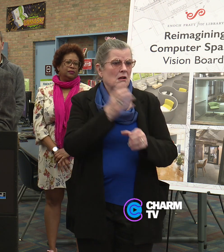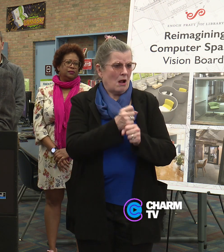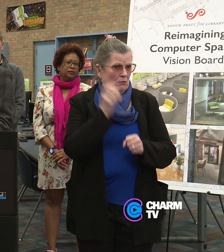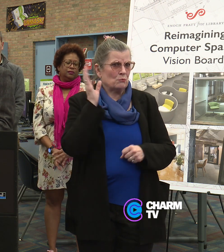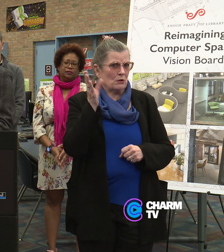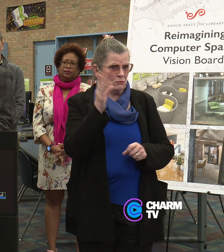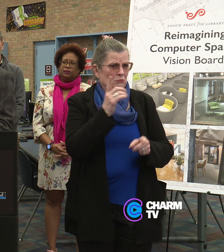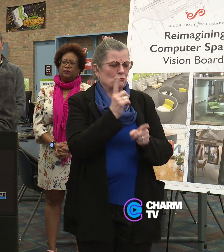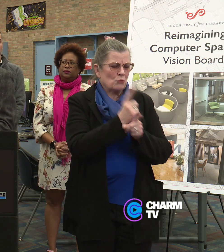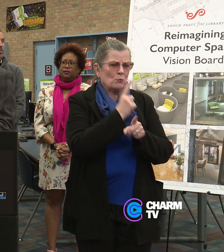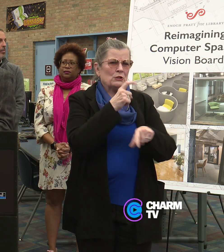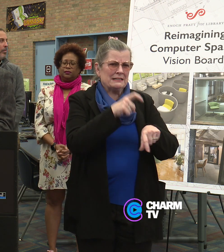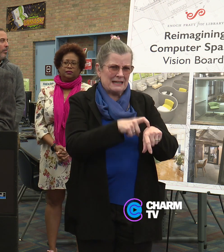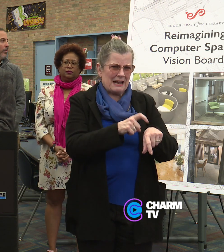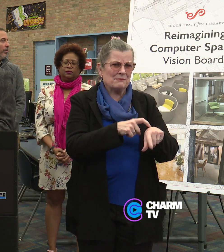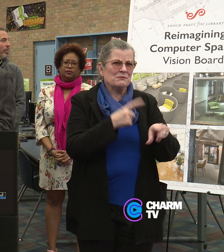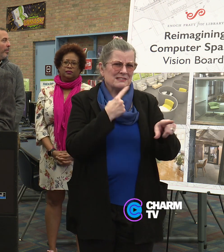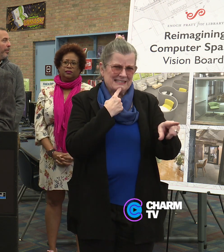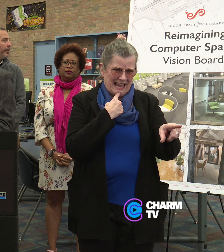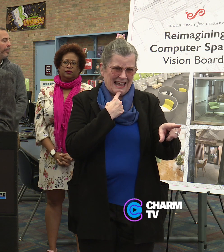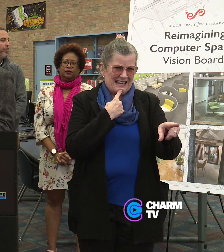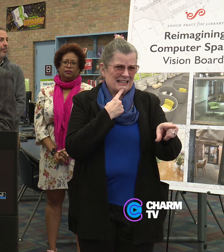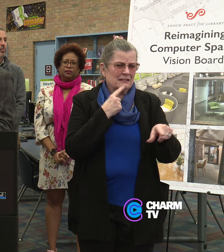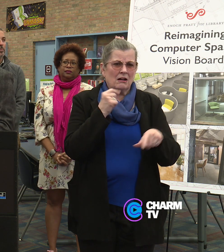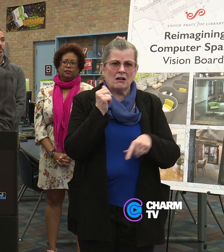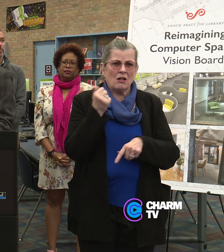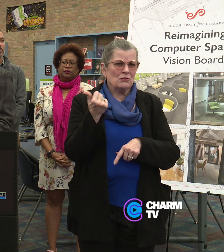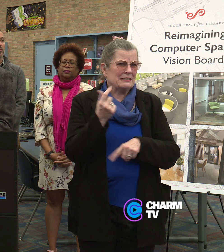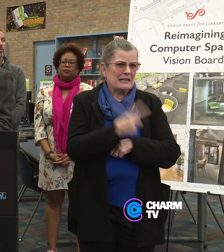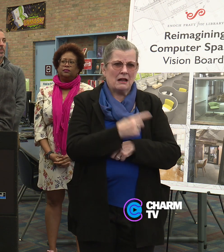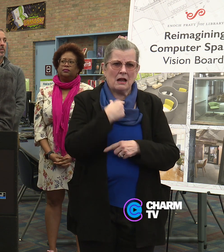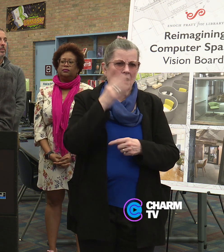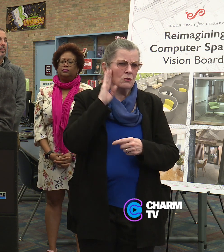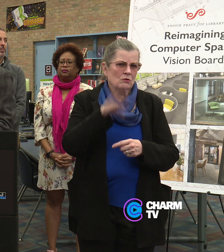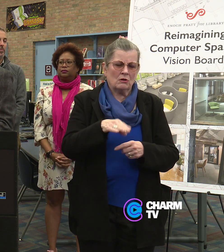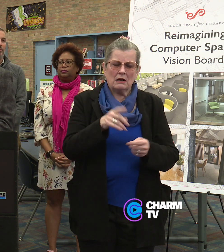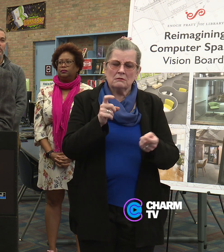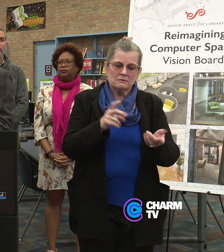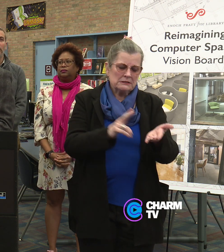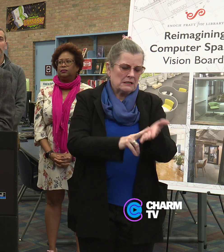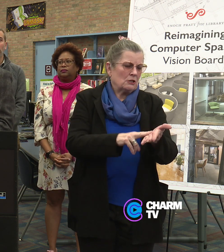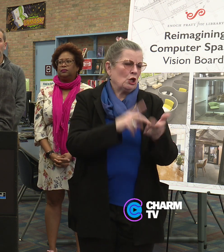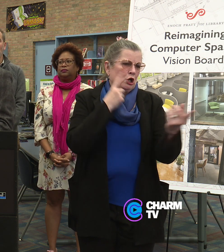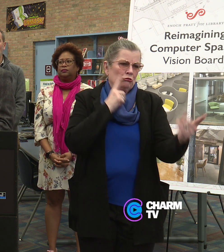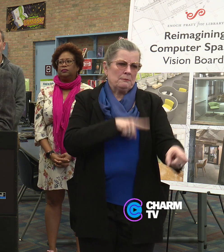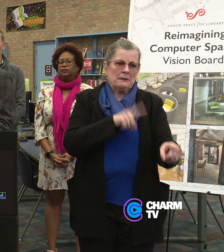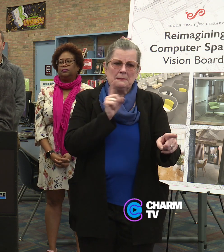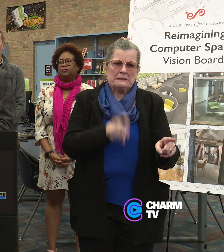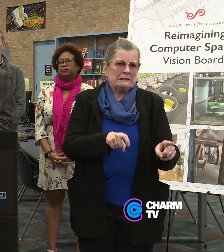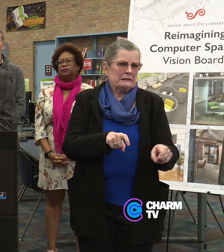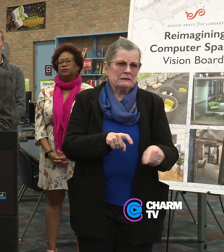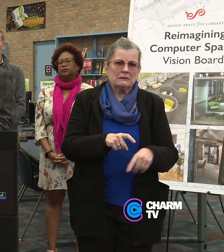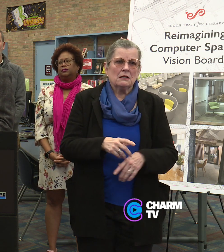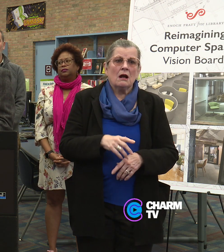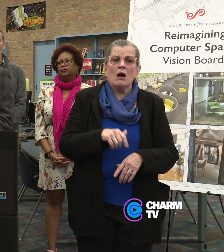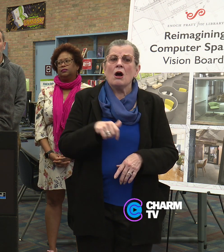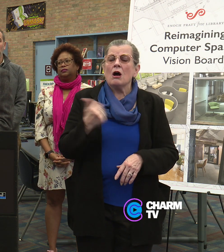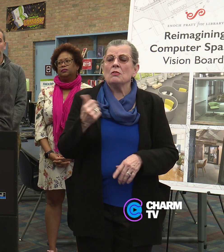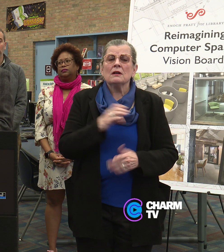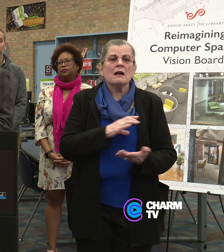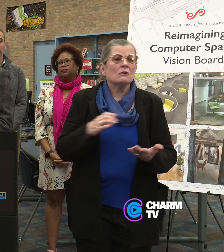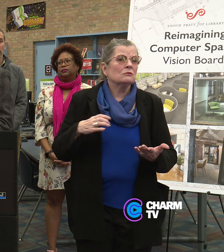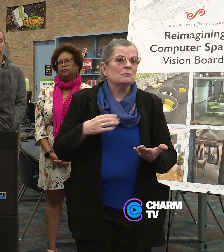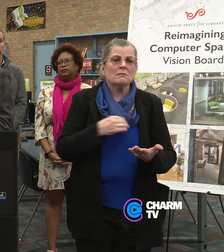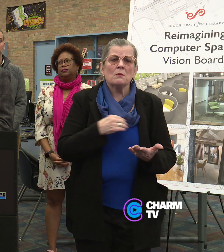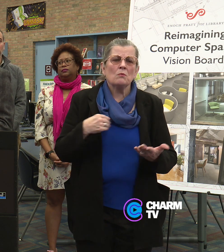say the other day, they knew that we would have to enter into an agreement. This is, at this point, and other council members received